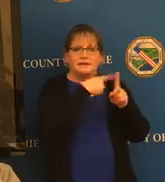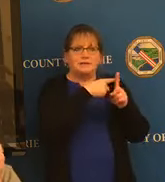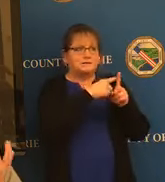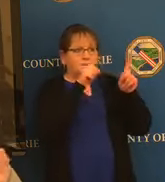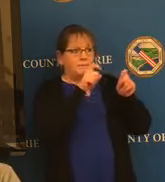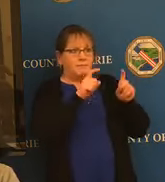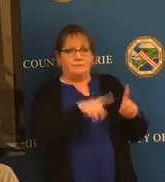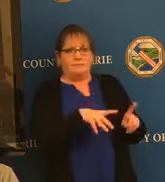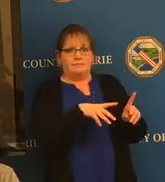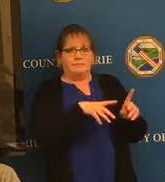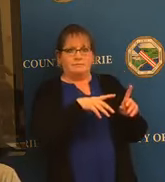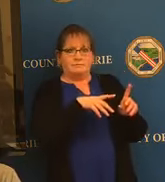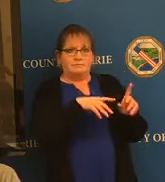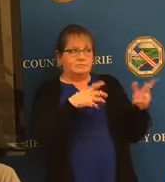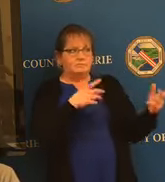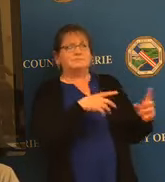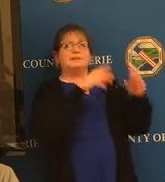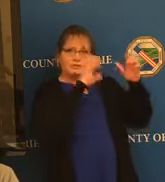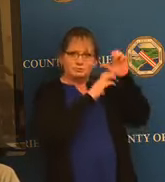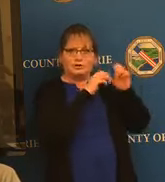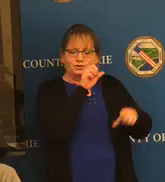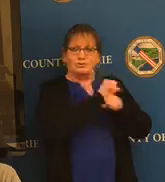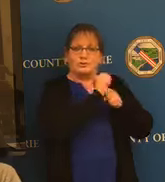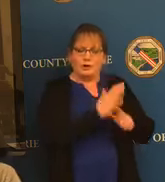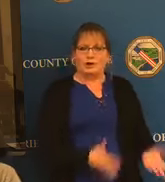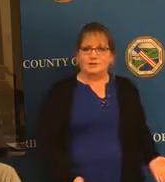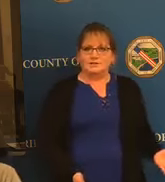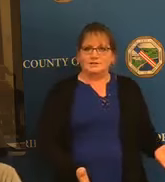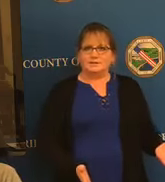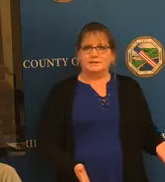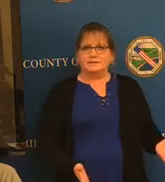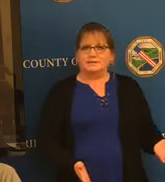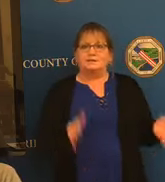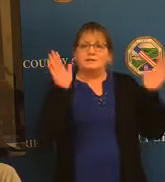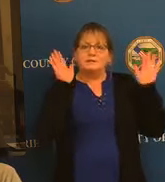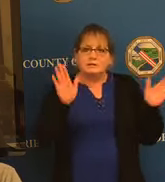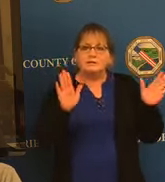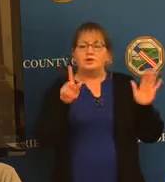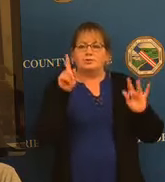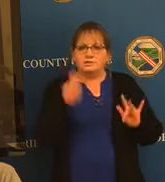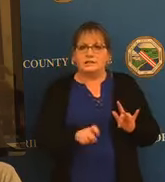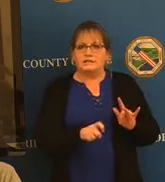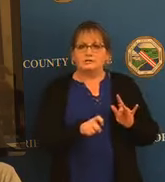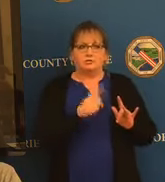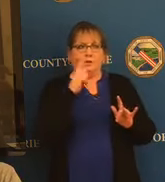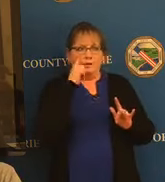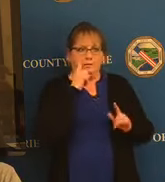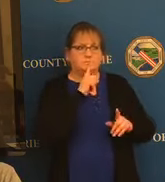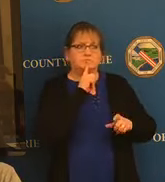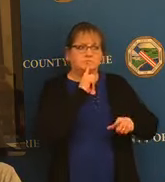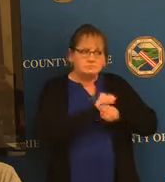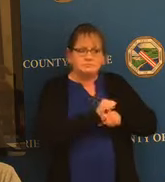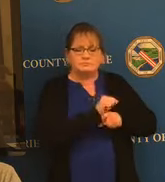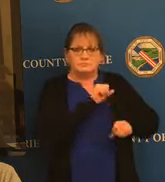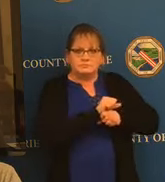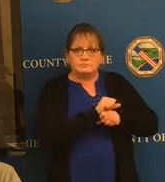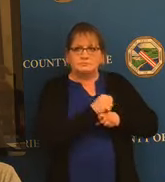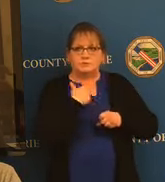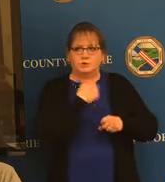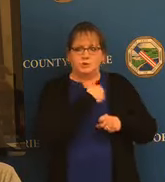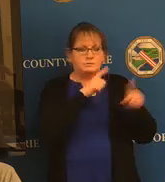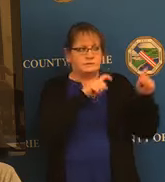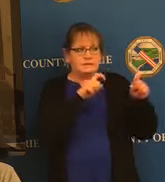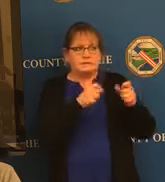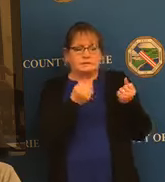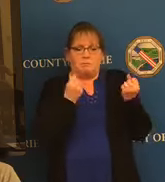that we got? Construction workers. Folks, we have to be realistic here. We are testing as